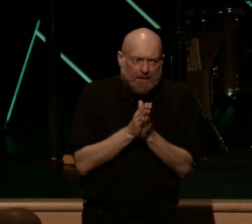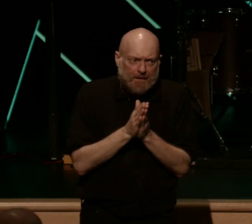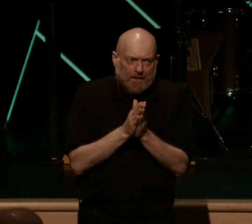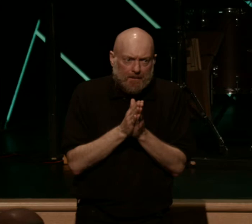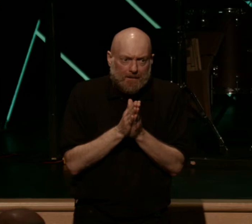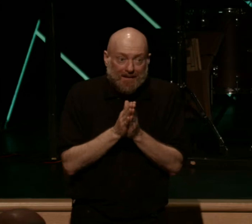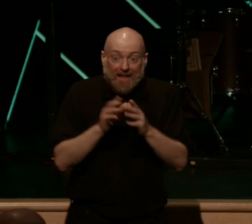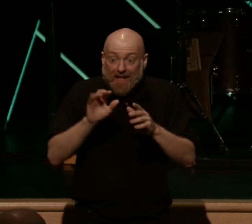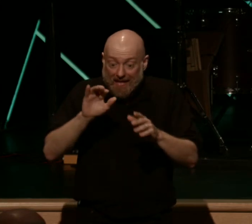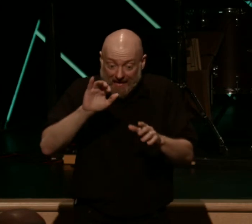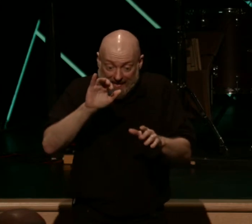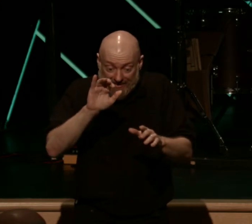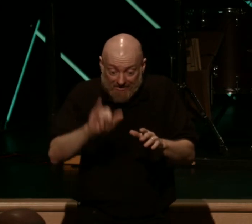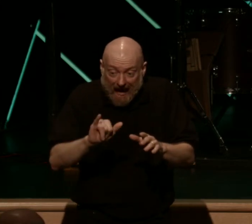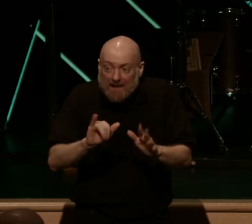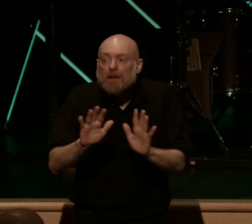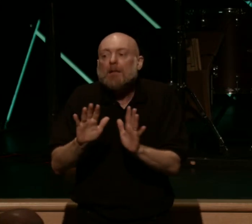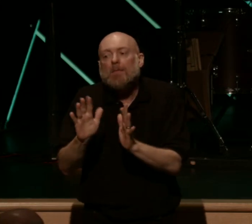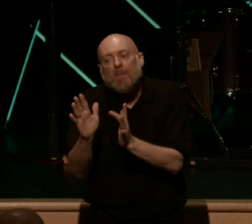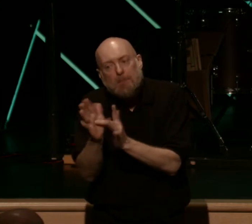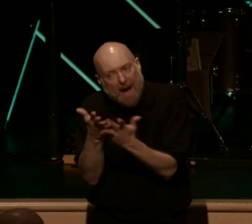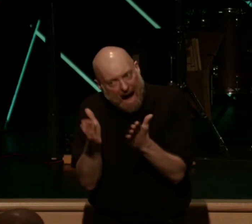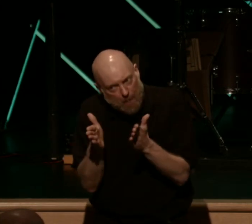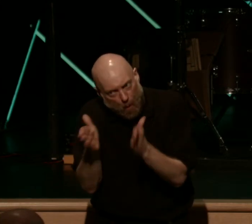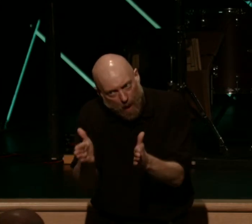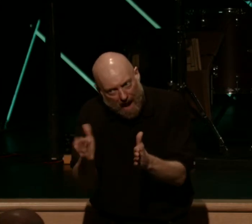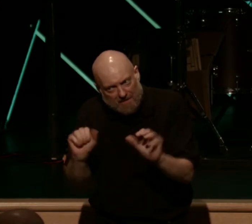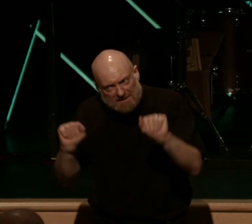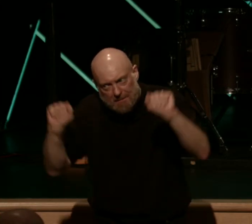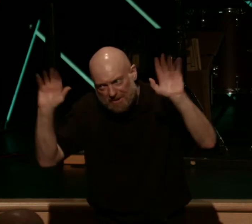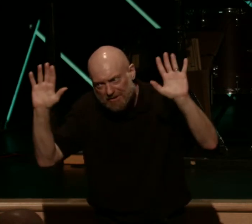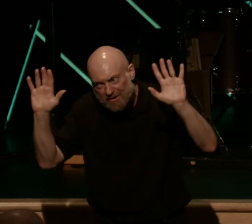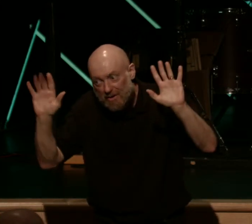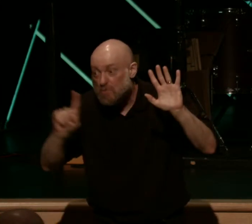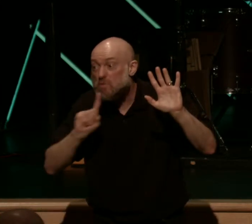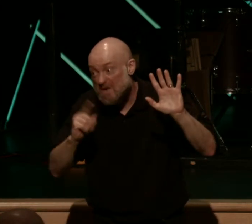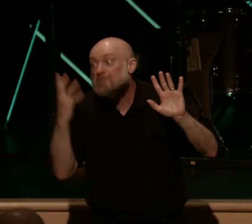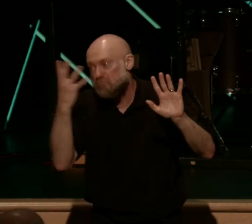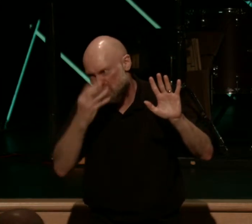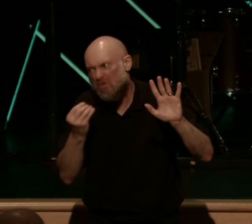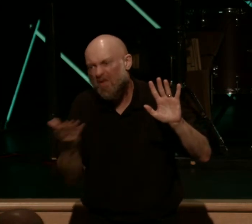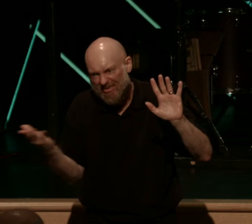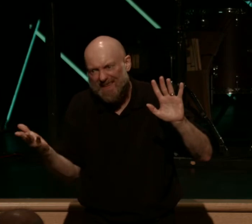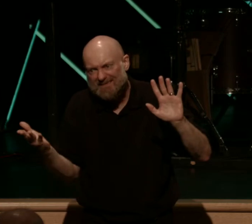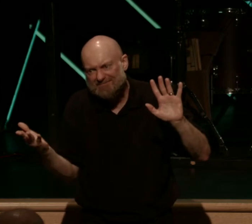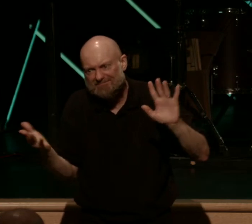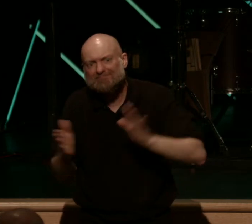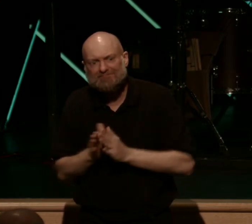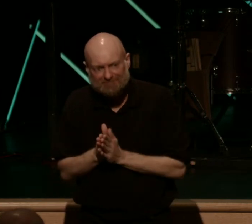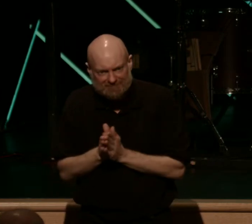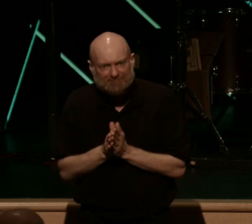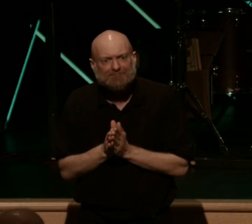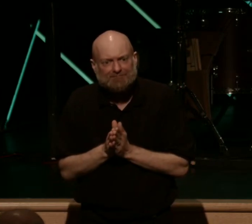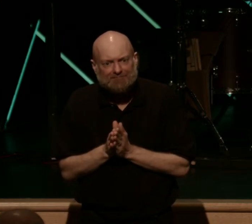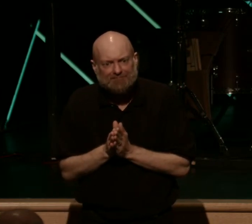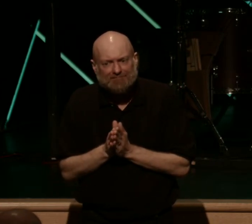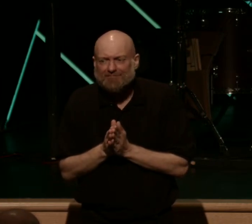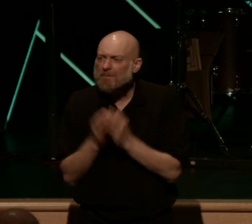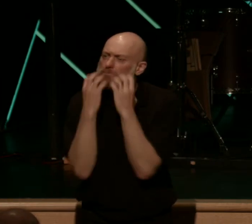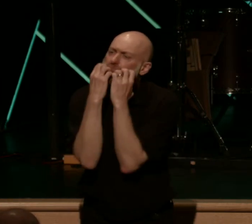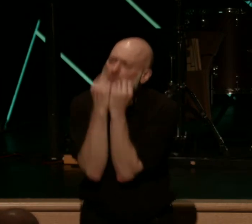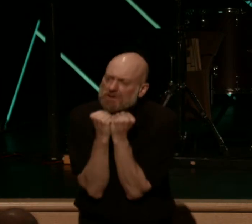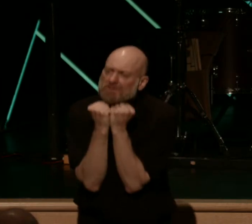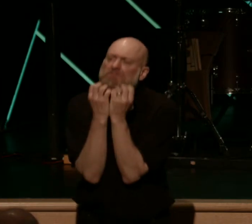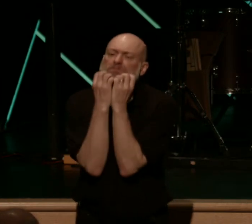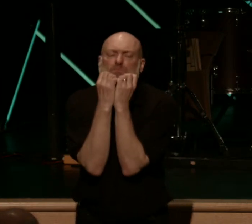That biblical submission is actually a beautiful thing. It's a precious